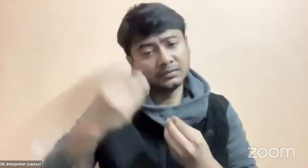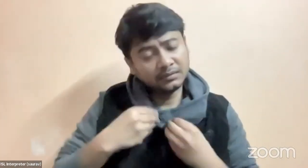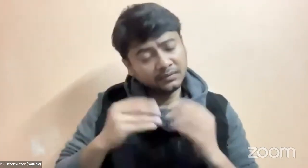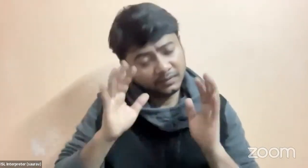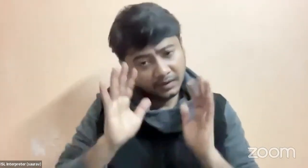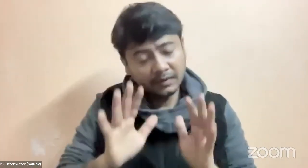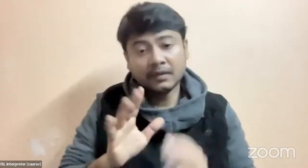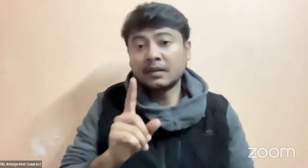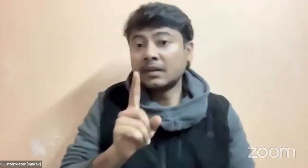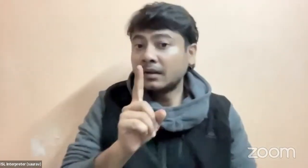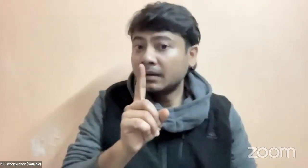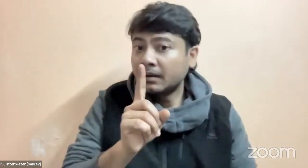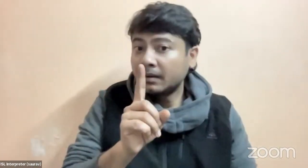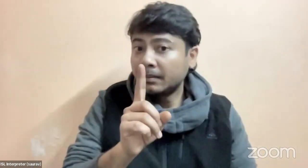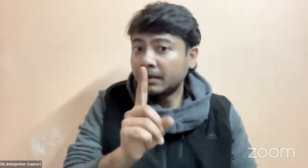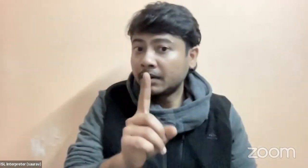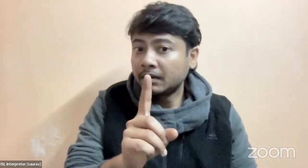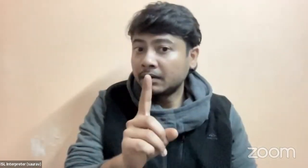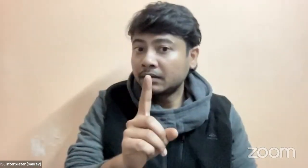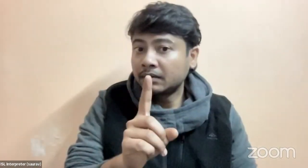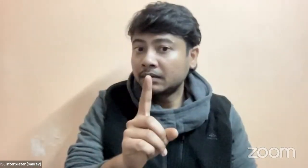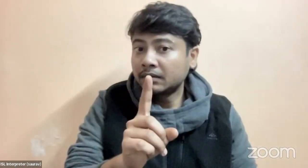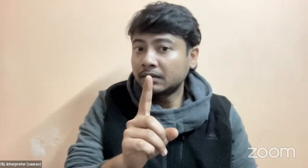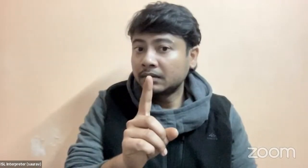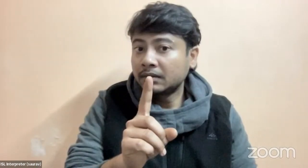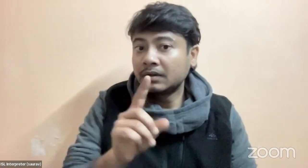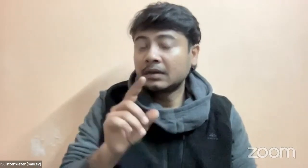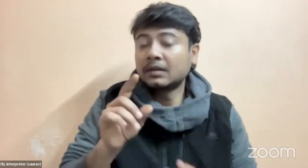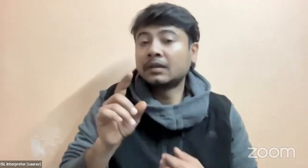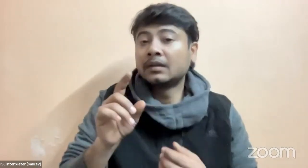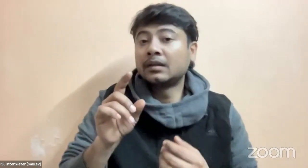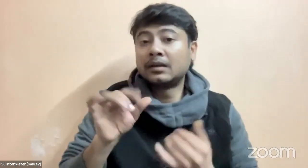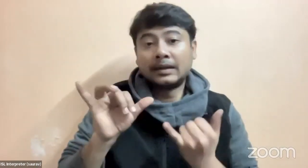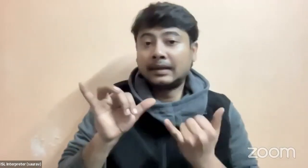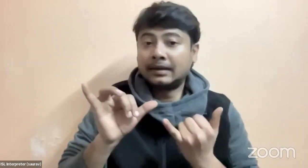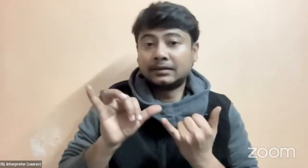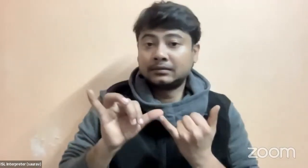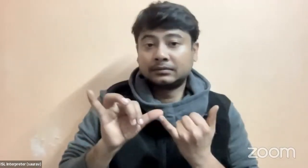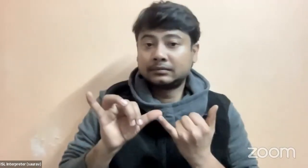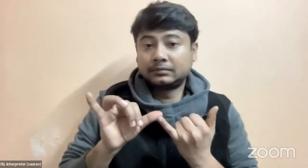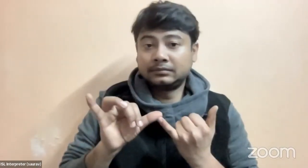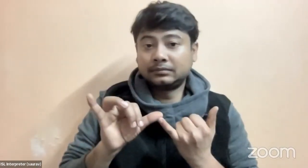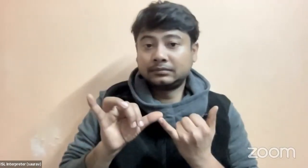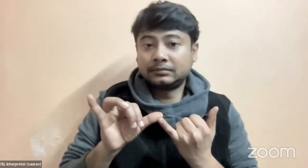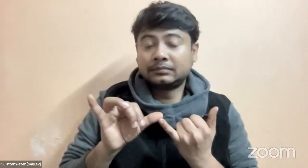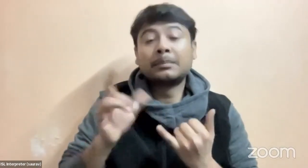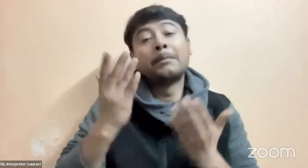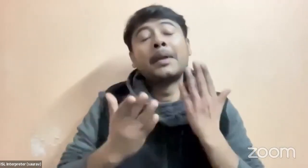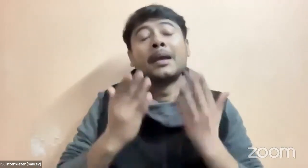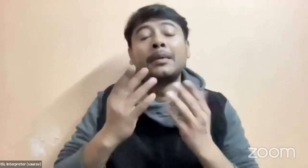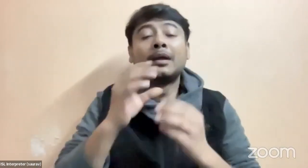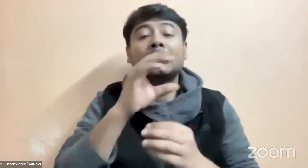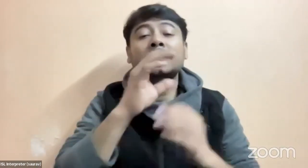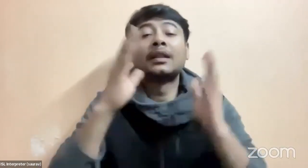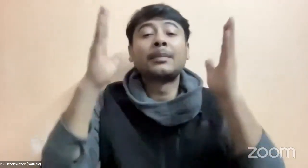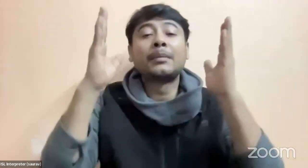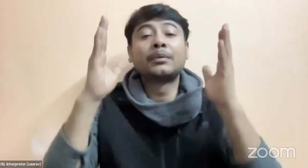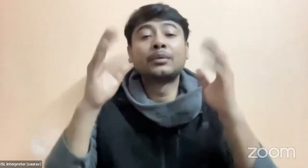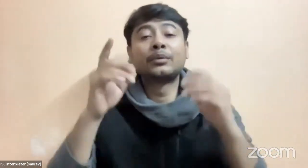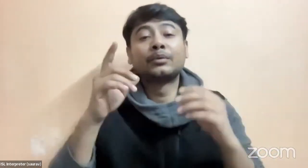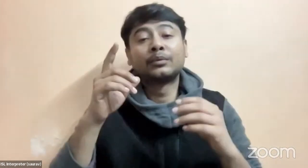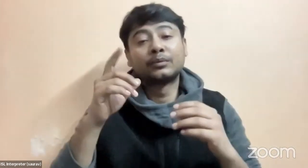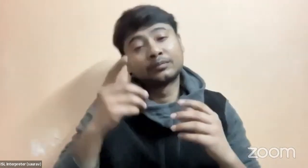Lord Gauranga will easily forgive you. But if you offend a devotee, he will just not forgive